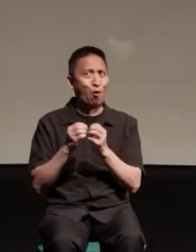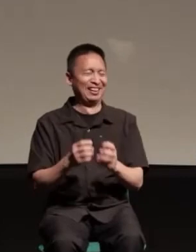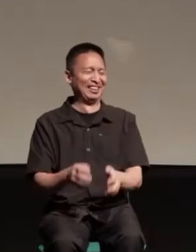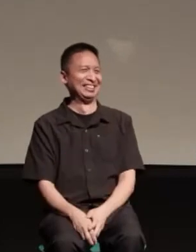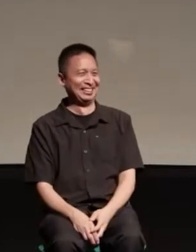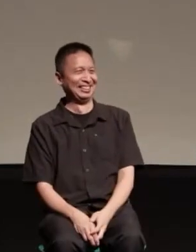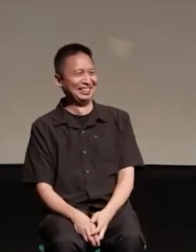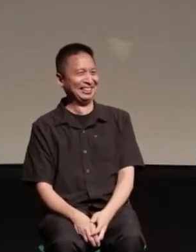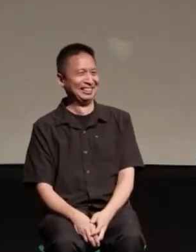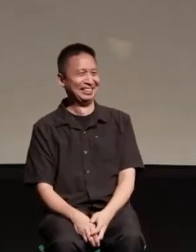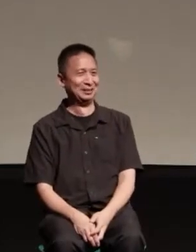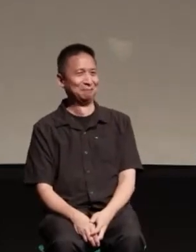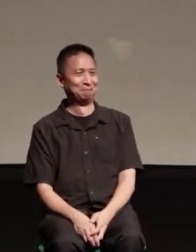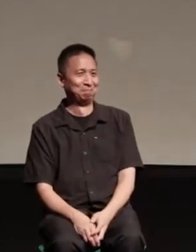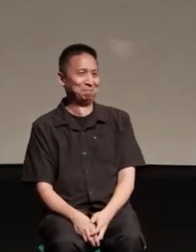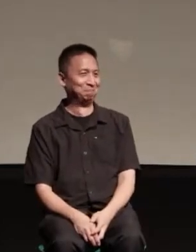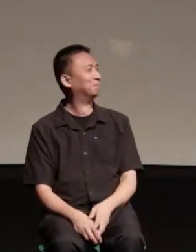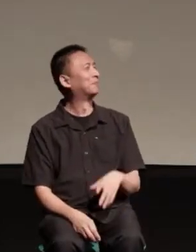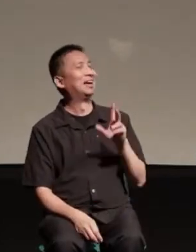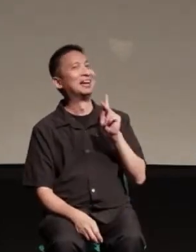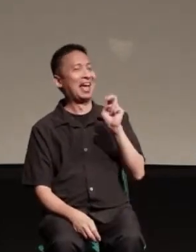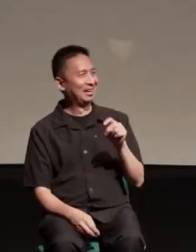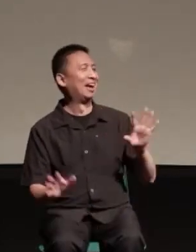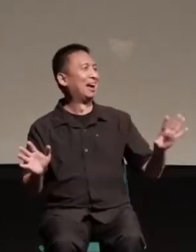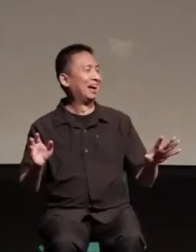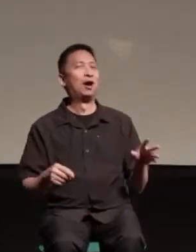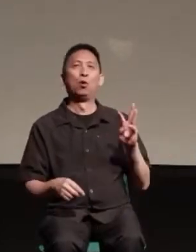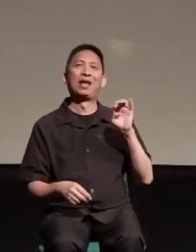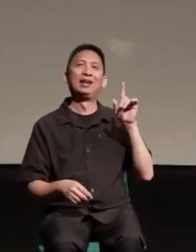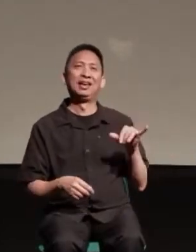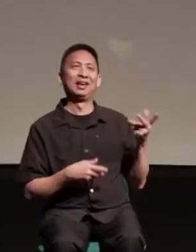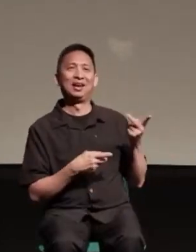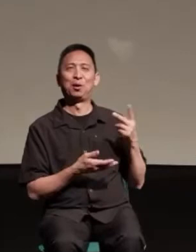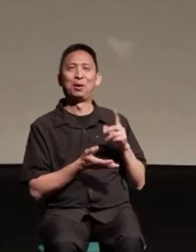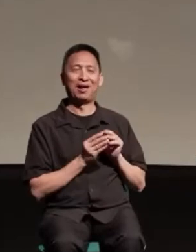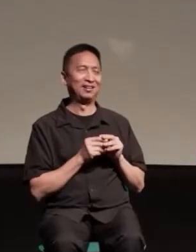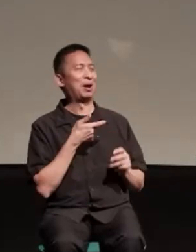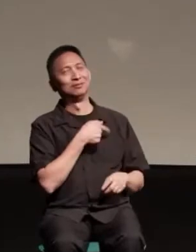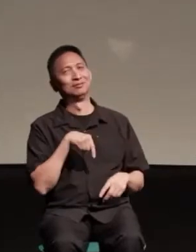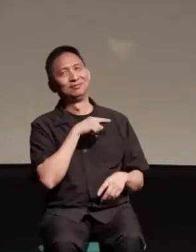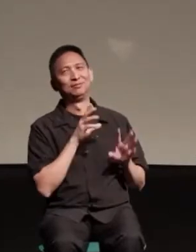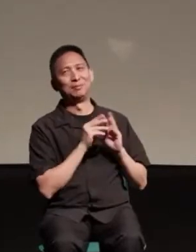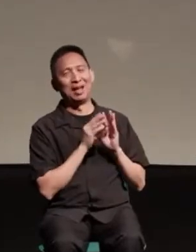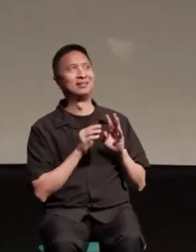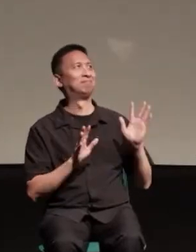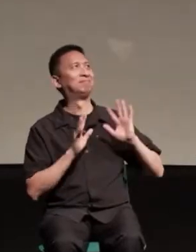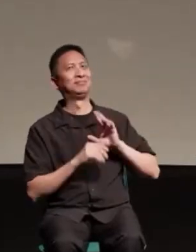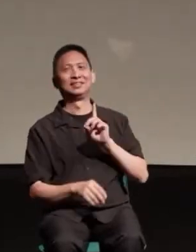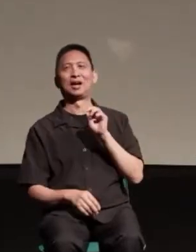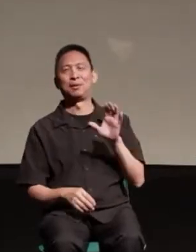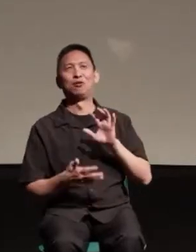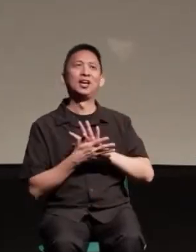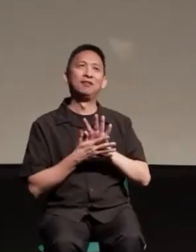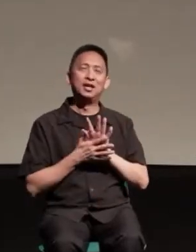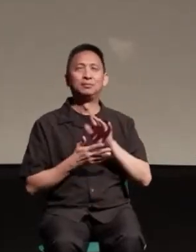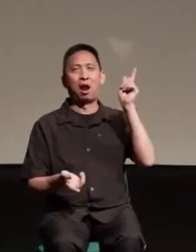No, I mean, there's just a whole history. I mean, Wendy and I met in the early, and Luis too. We all met when documentary films were flagging. Wendy created